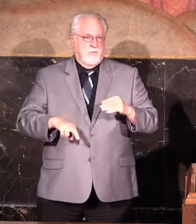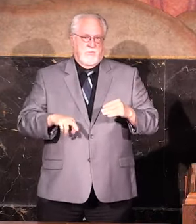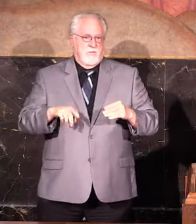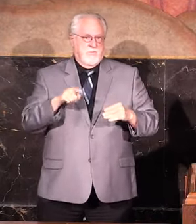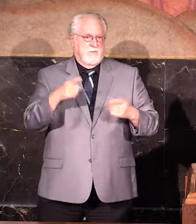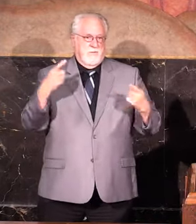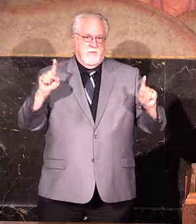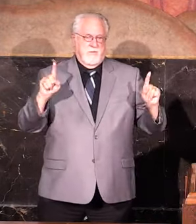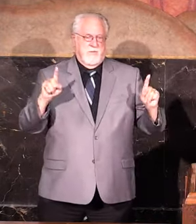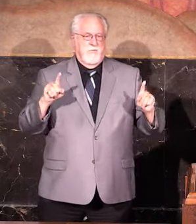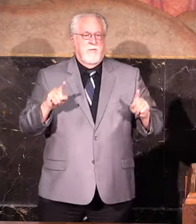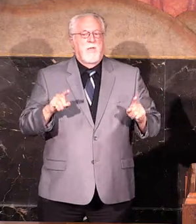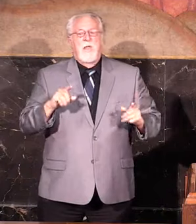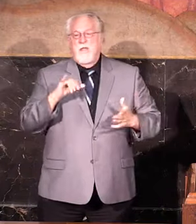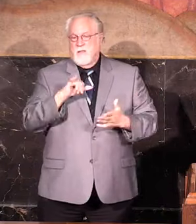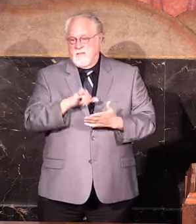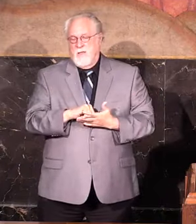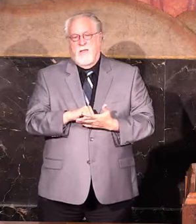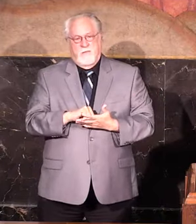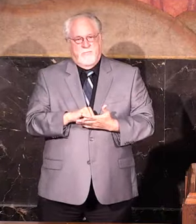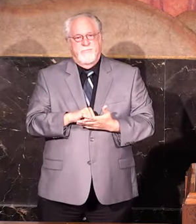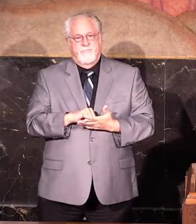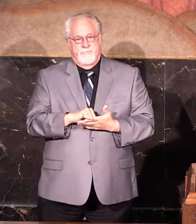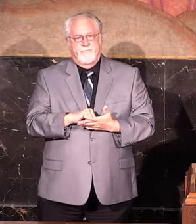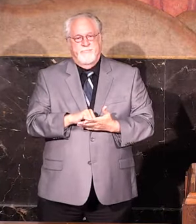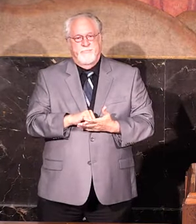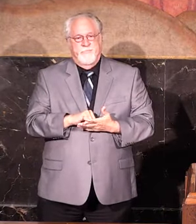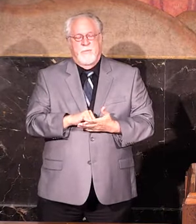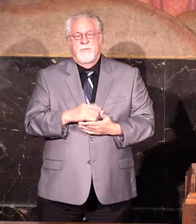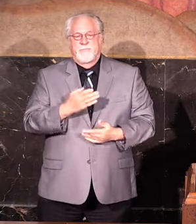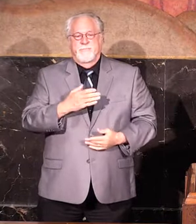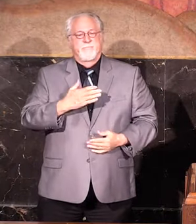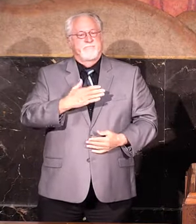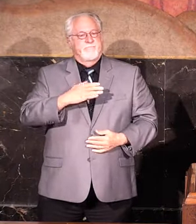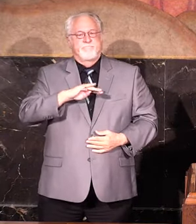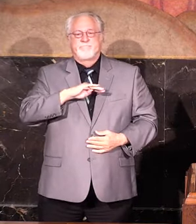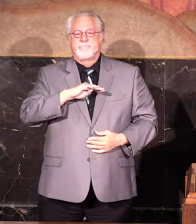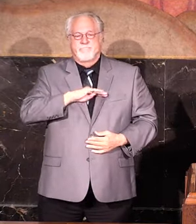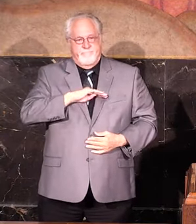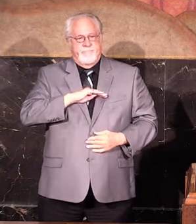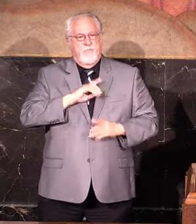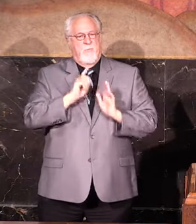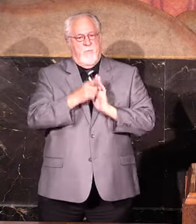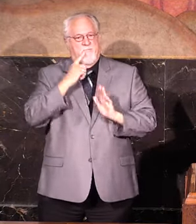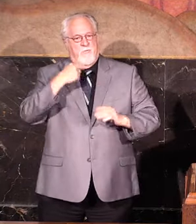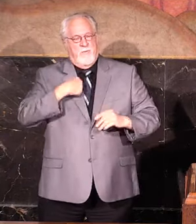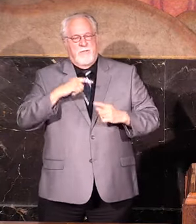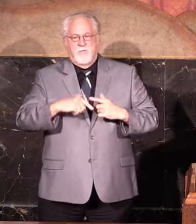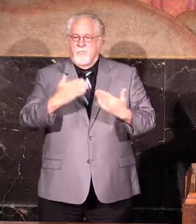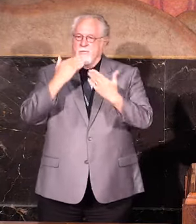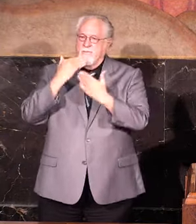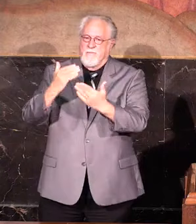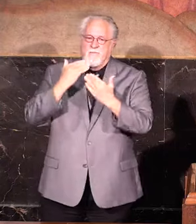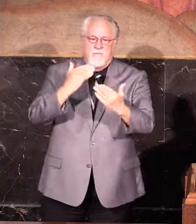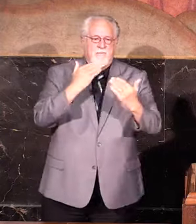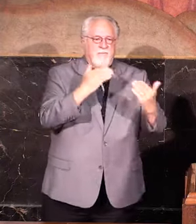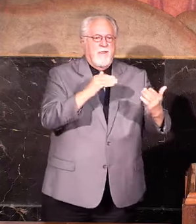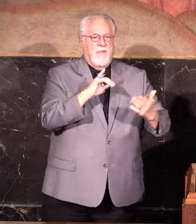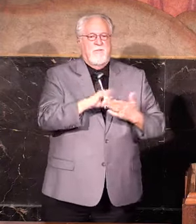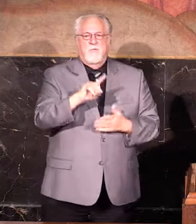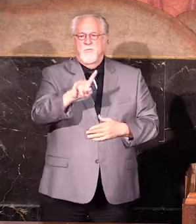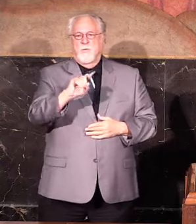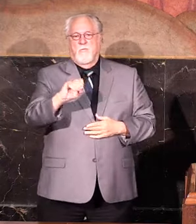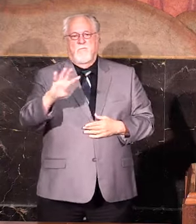achieved. That was a gratifying moment for me to be able to go over there and thank those